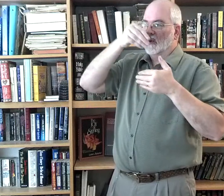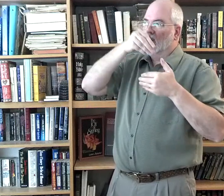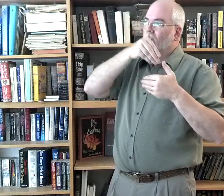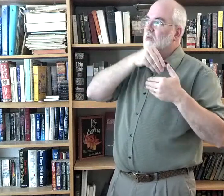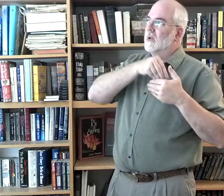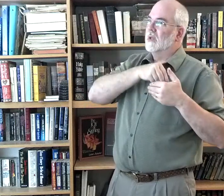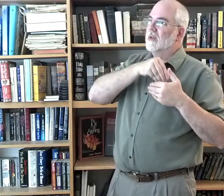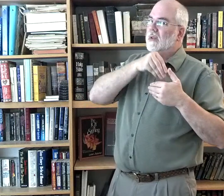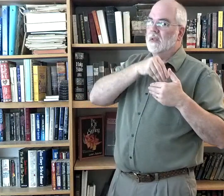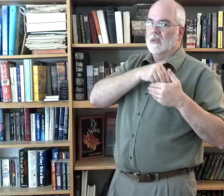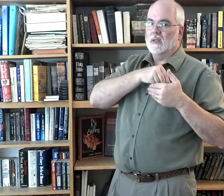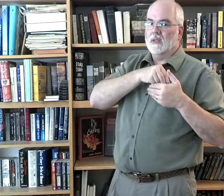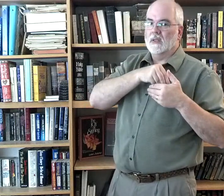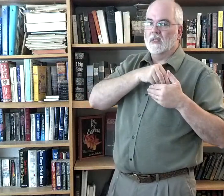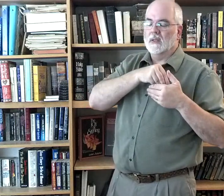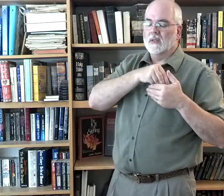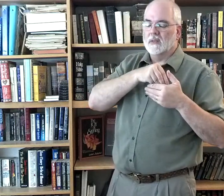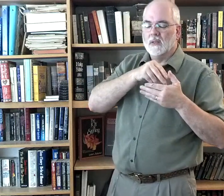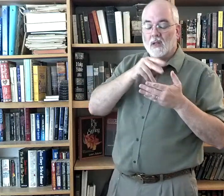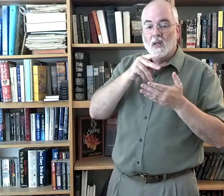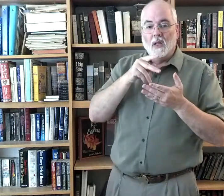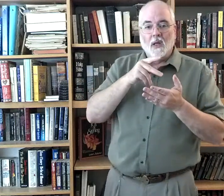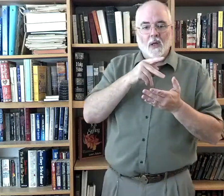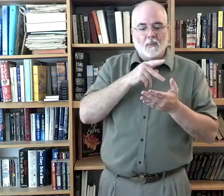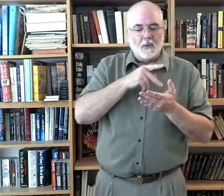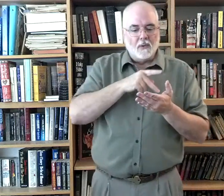soul within.